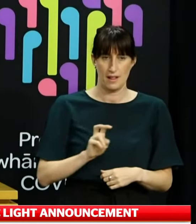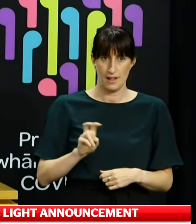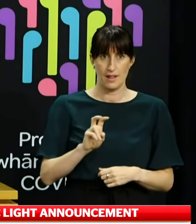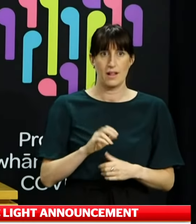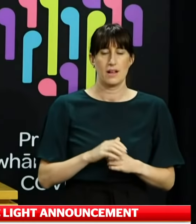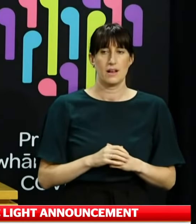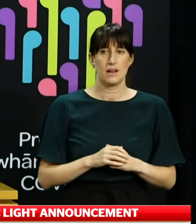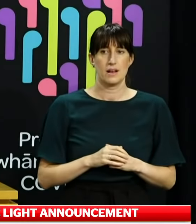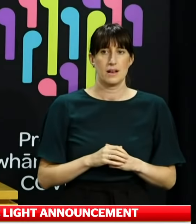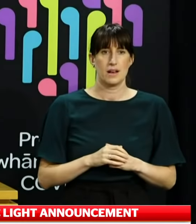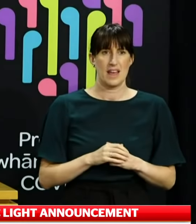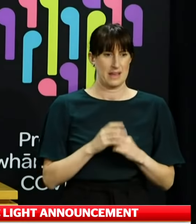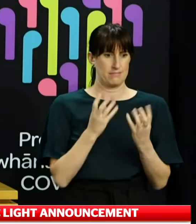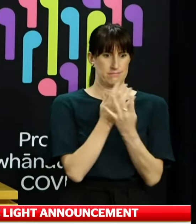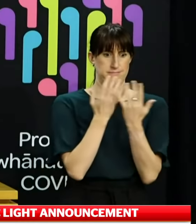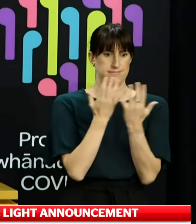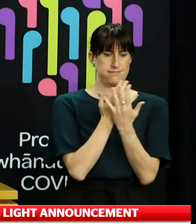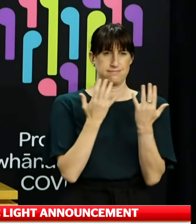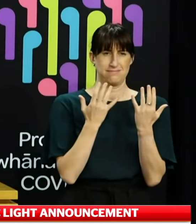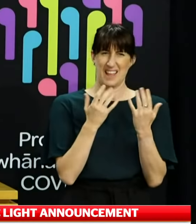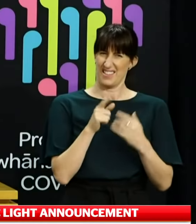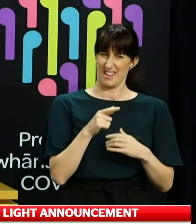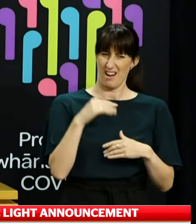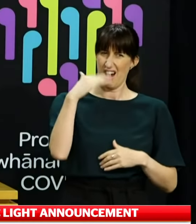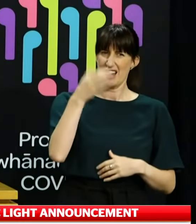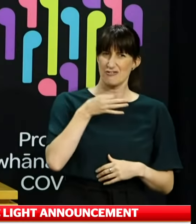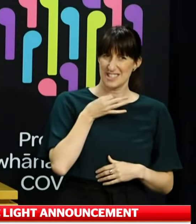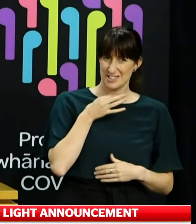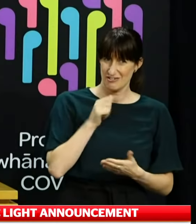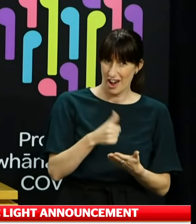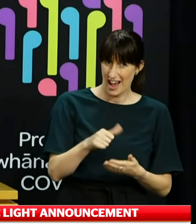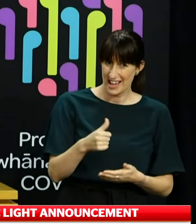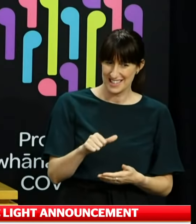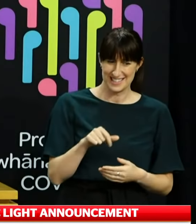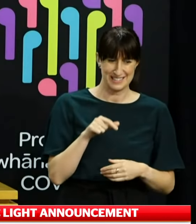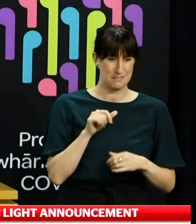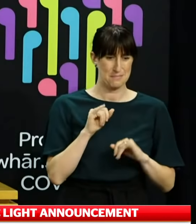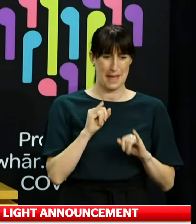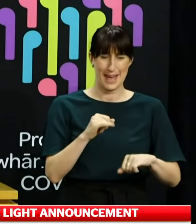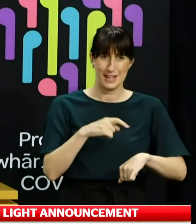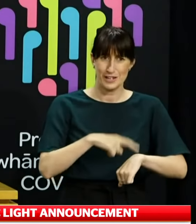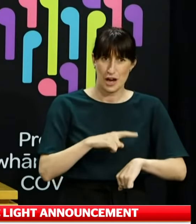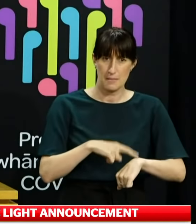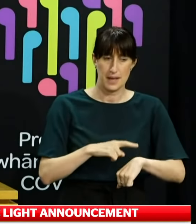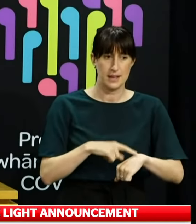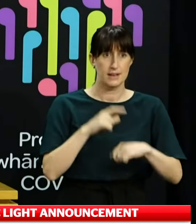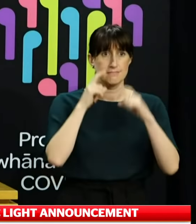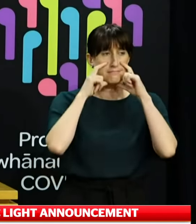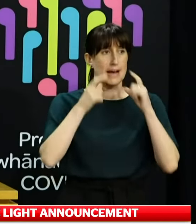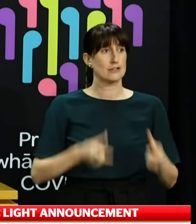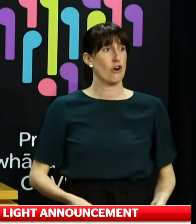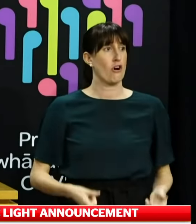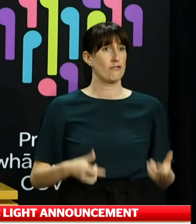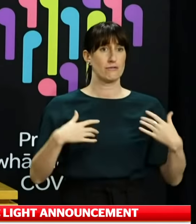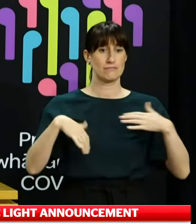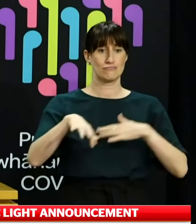flights. Isn't that a risk just in terms of the timing and suddenly saying you don't have to wear a mask anymore?